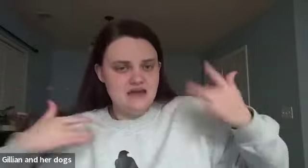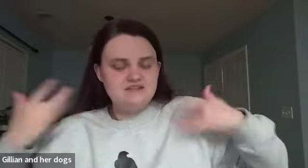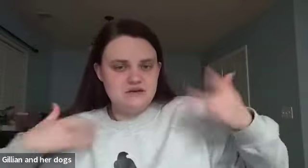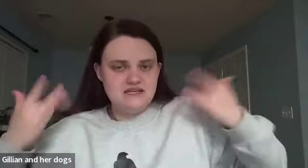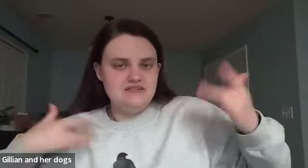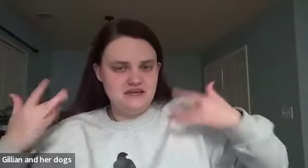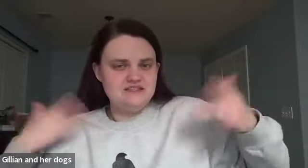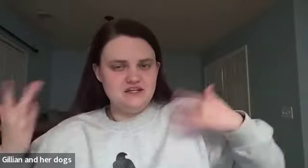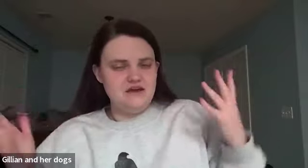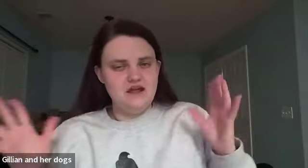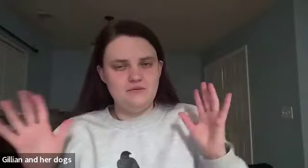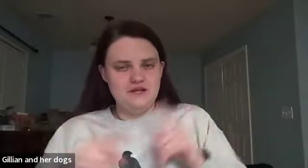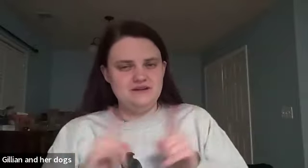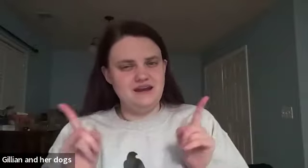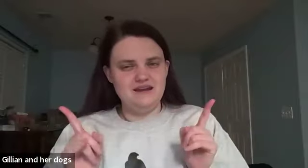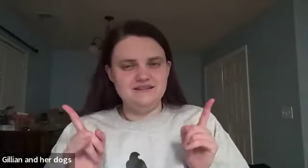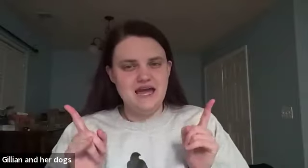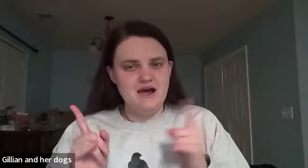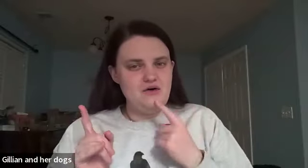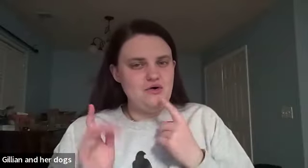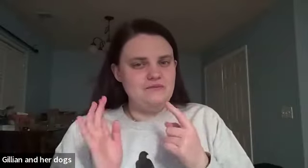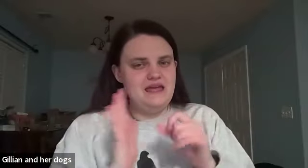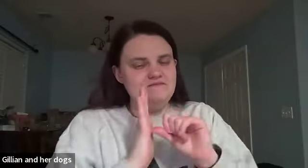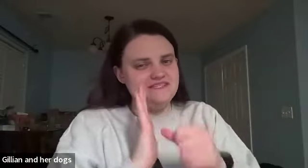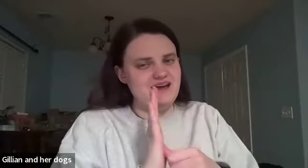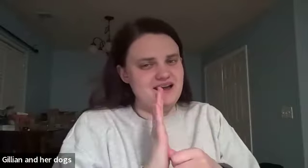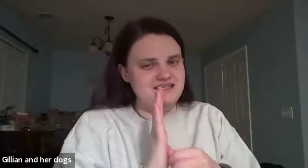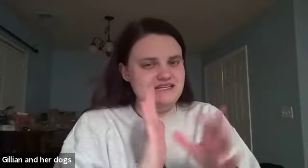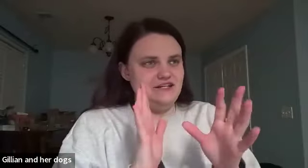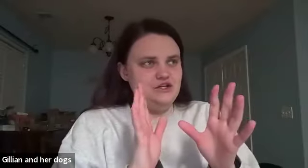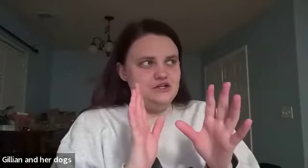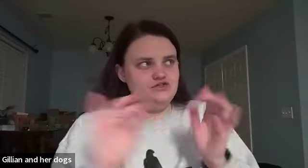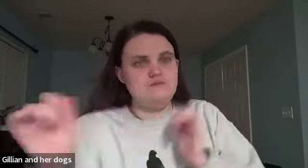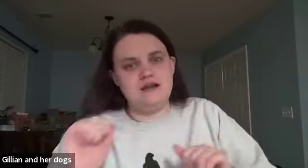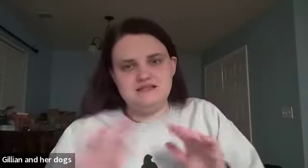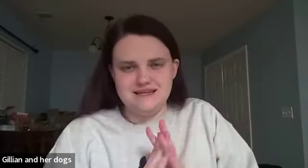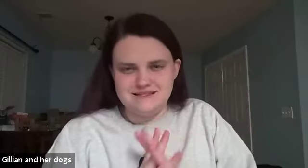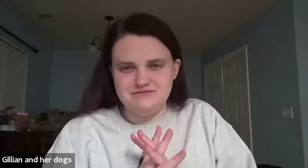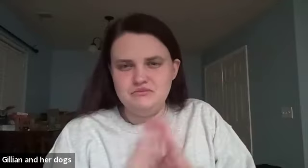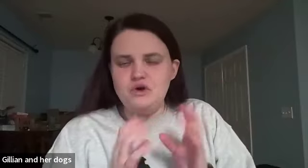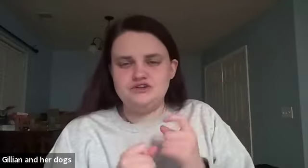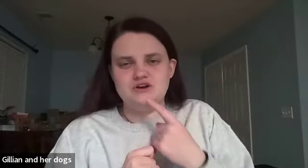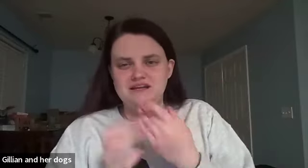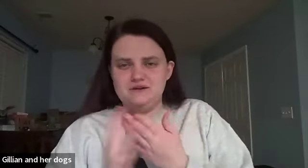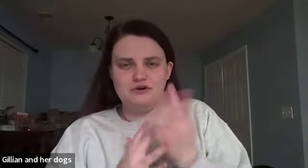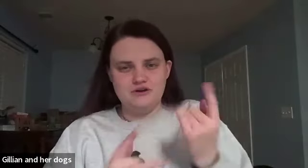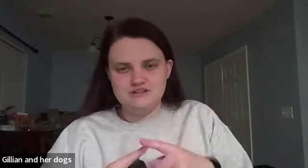And that is always, I think, is another way you can kind of tell, emphasize, and dramatize what you're trying to get your point across